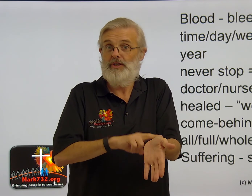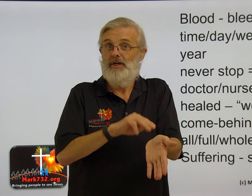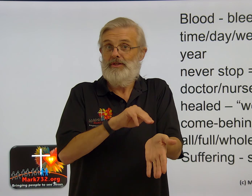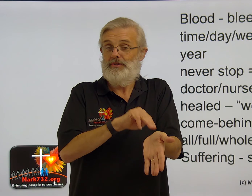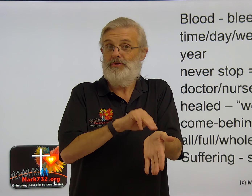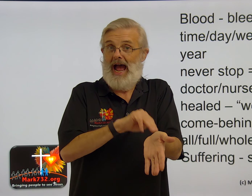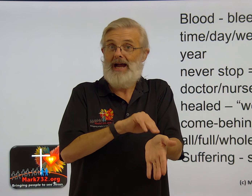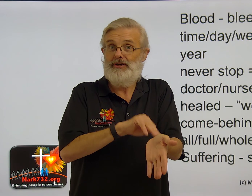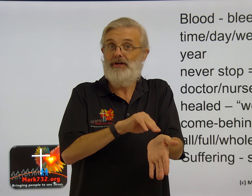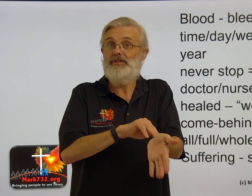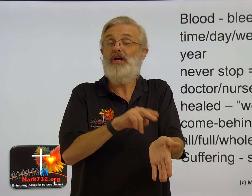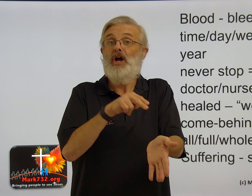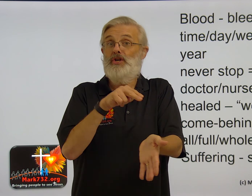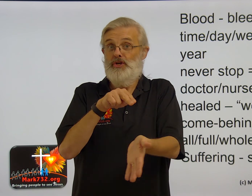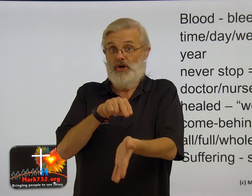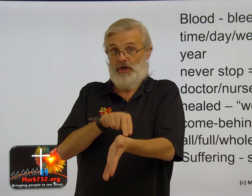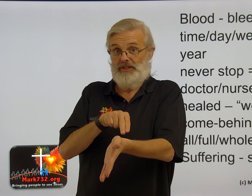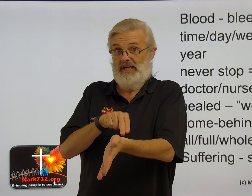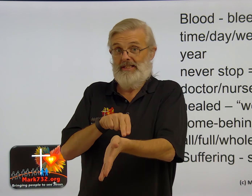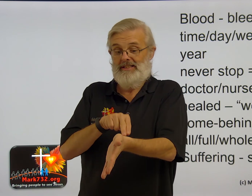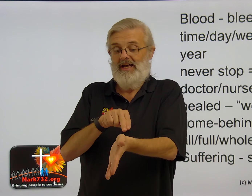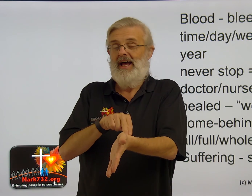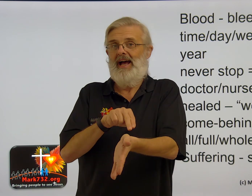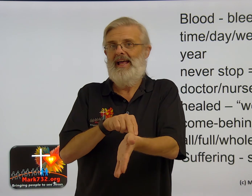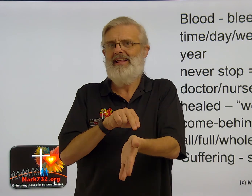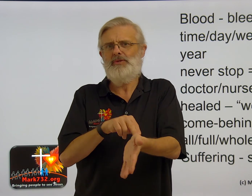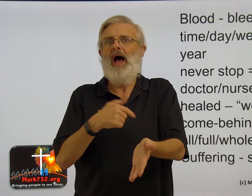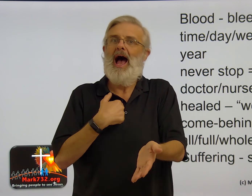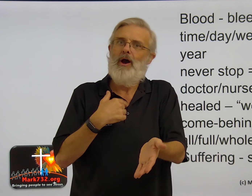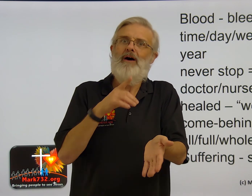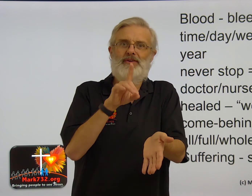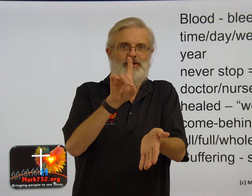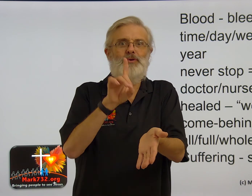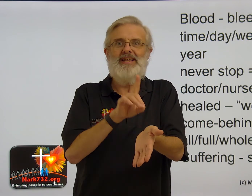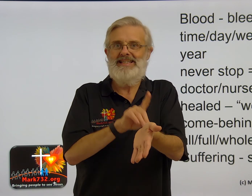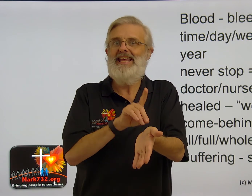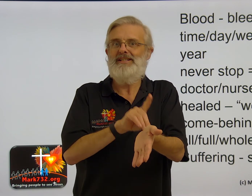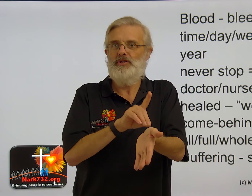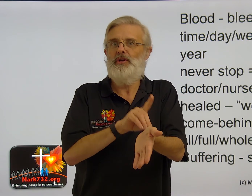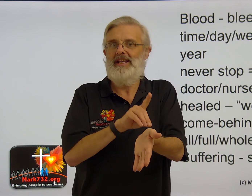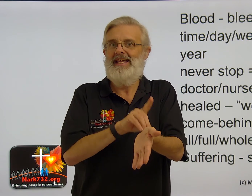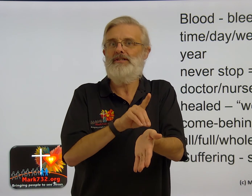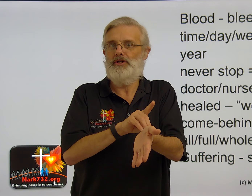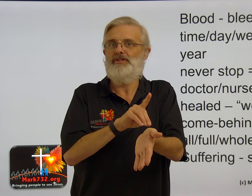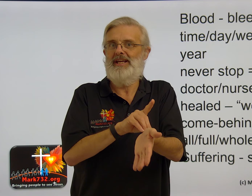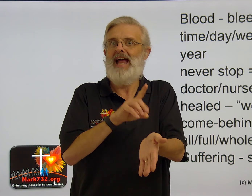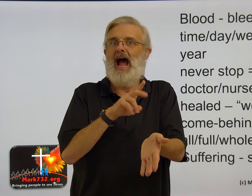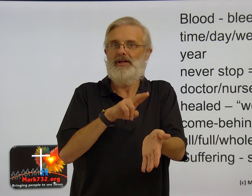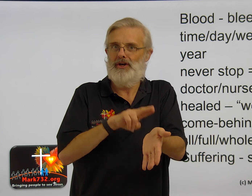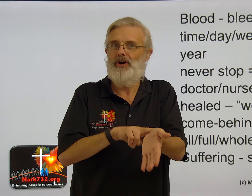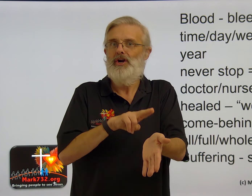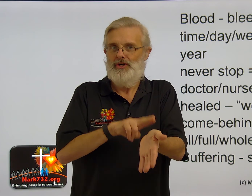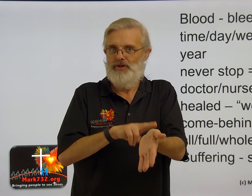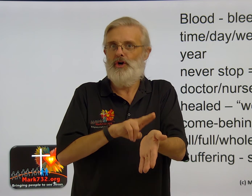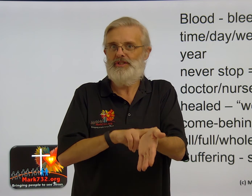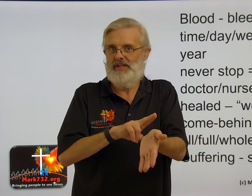So doctors, nurses, and that's why I often do the D, so you can easier see doctor, nurses, but